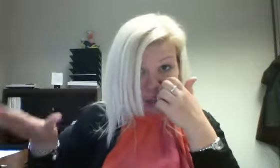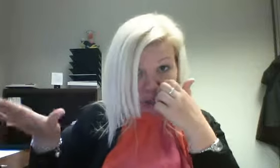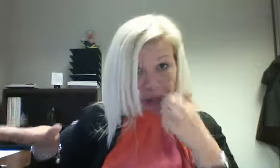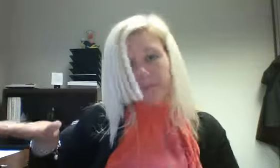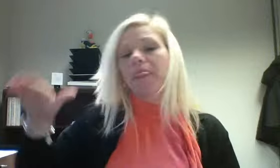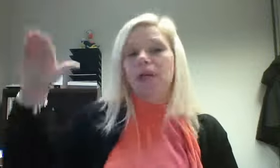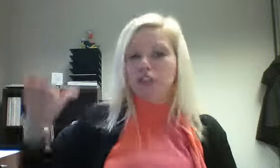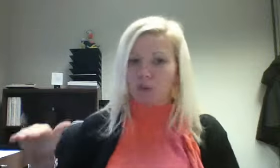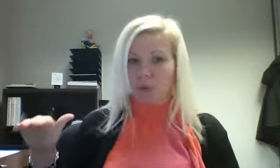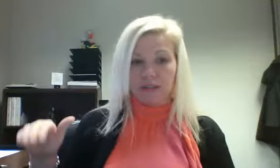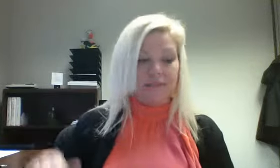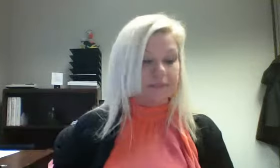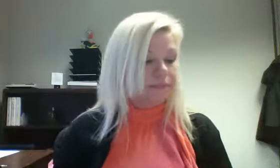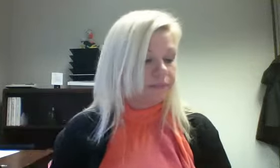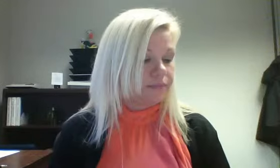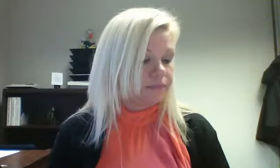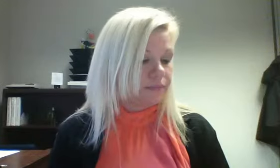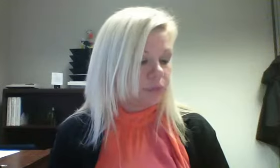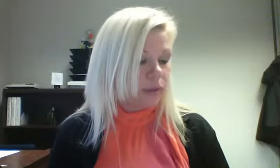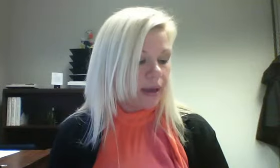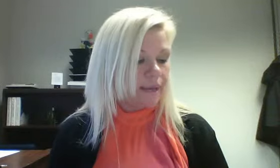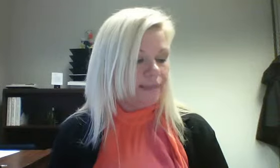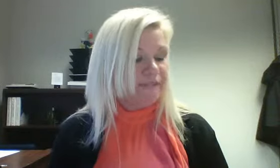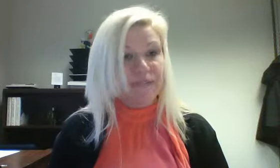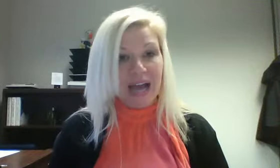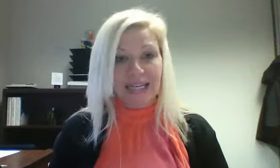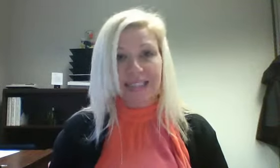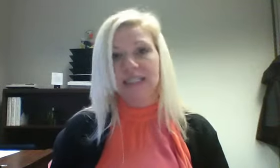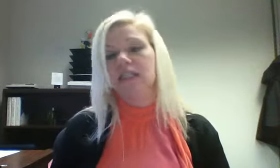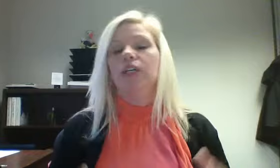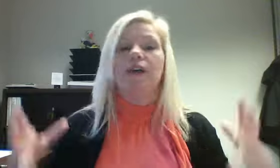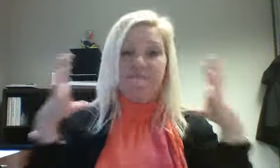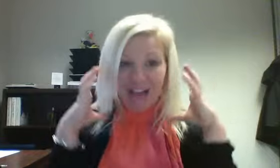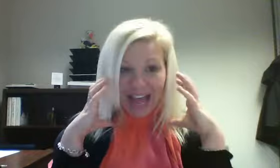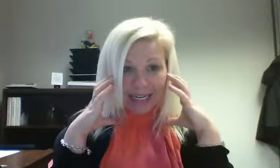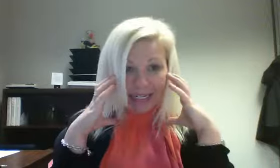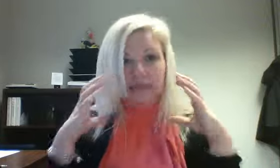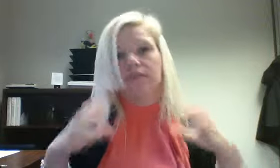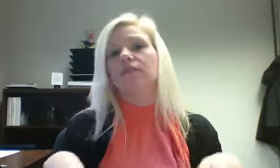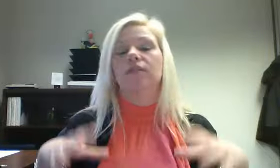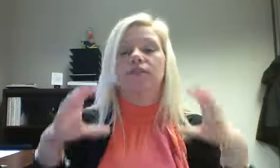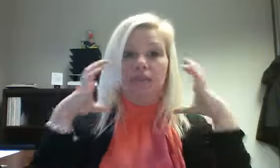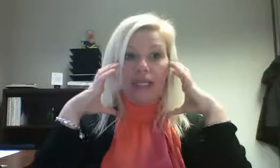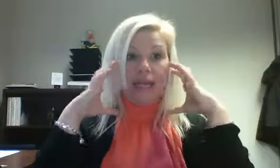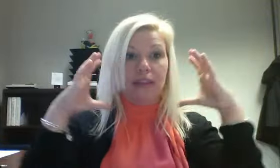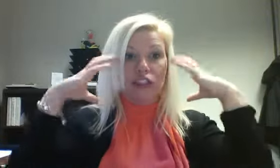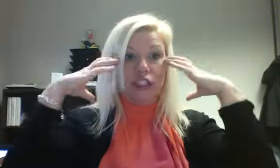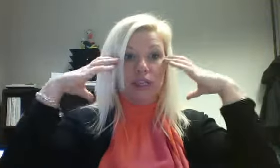stature, short. Okay. Fat, fat. Like their cheeks